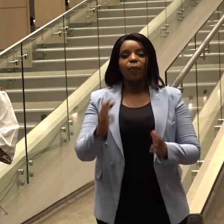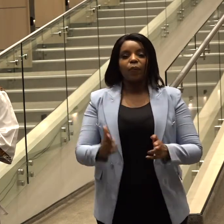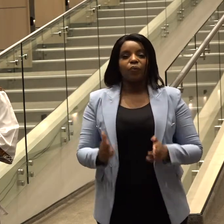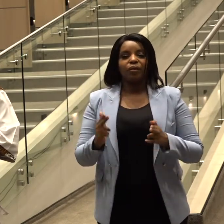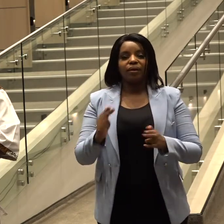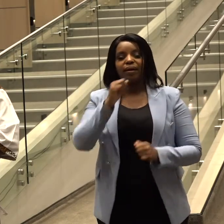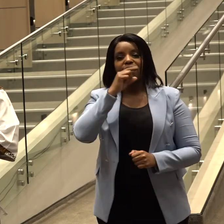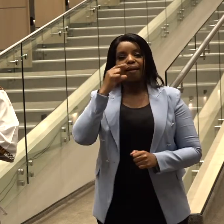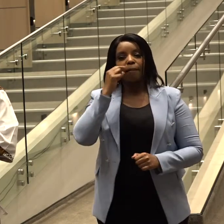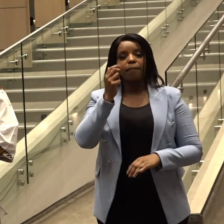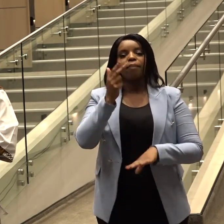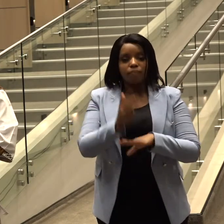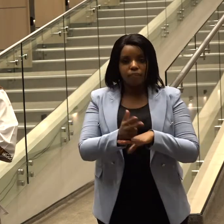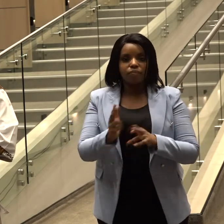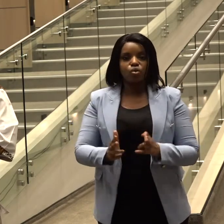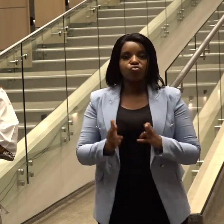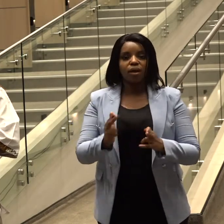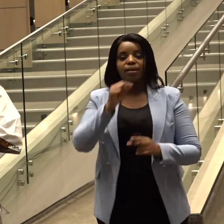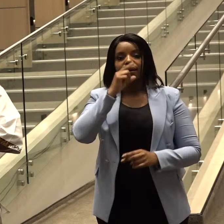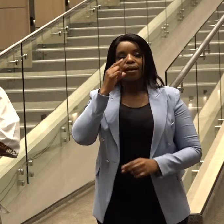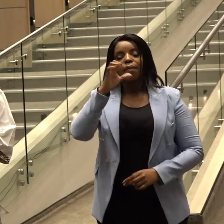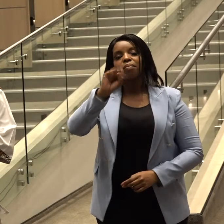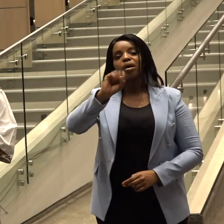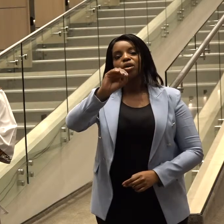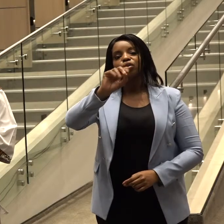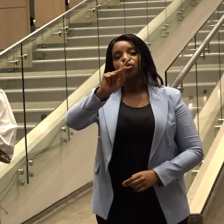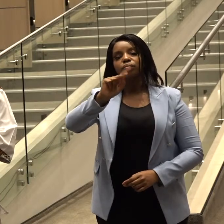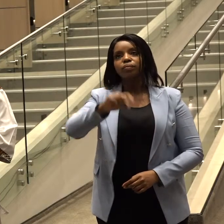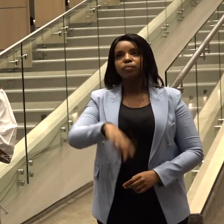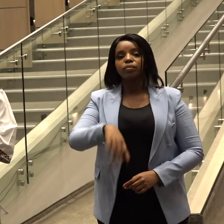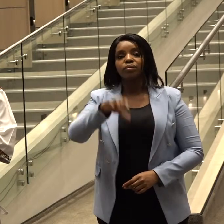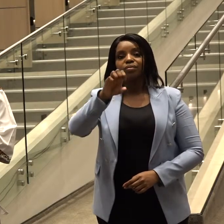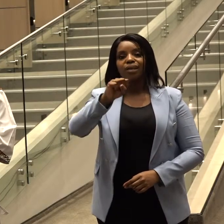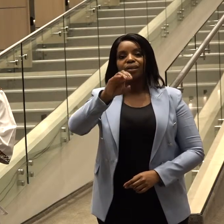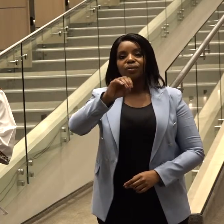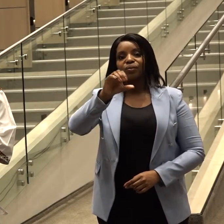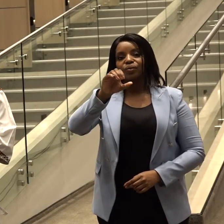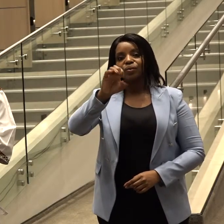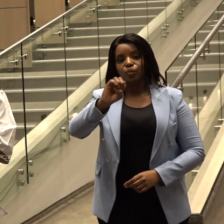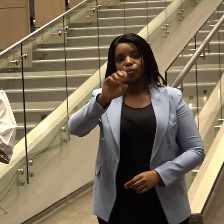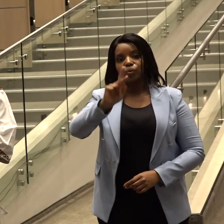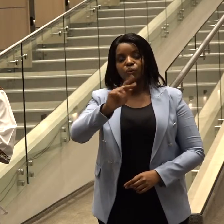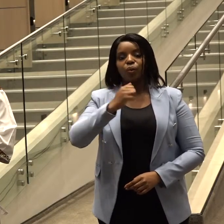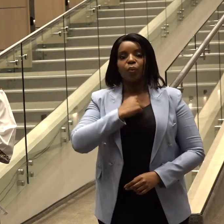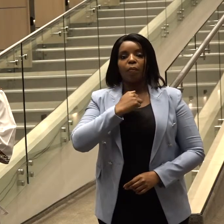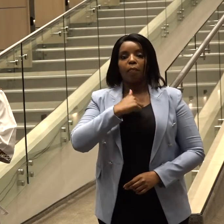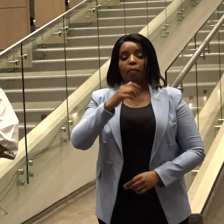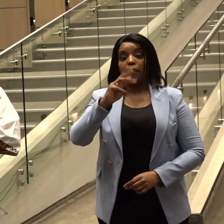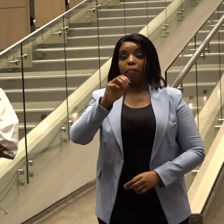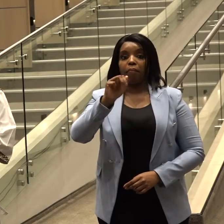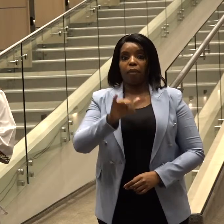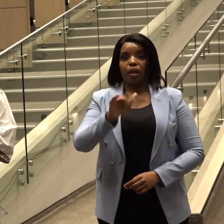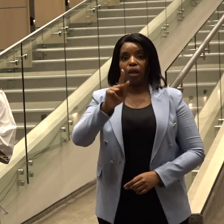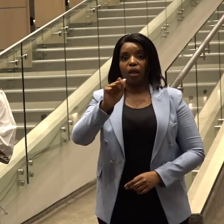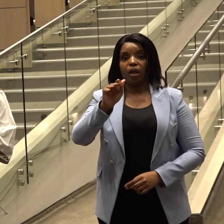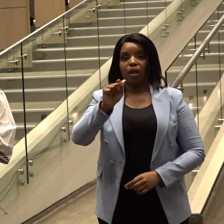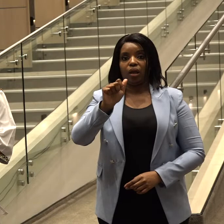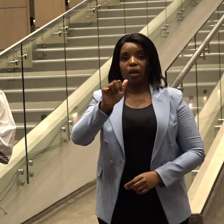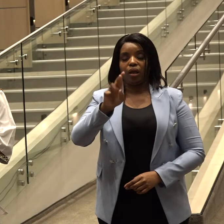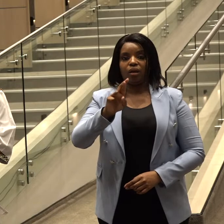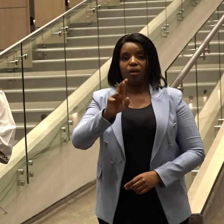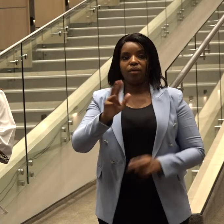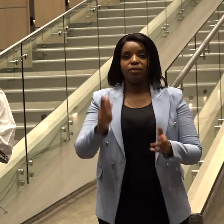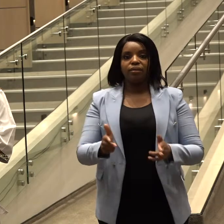when you go to Limpopo you must acknowledge that and tell them that there was somebody who spoke about soup maker